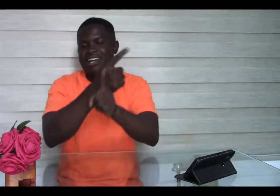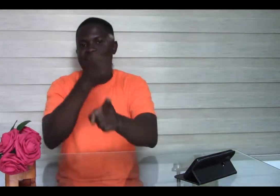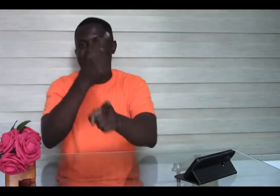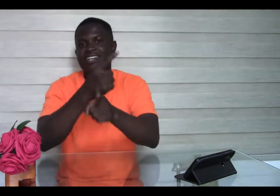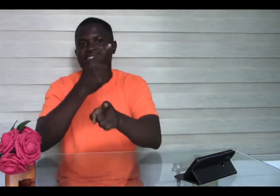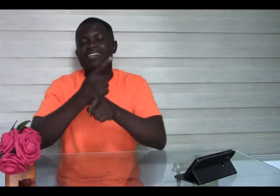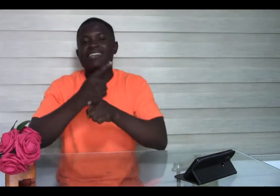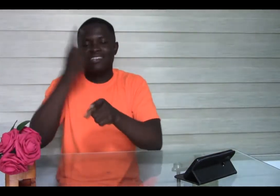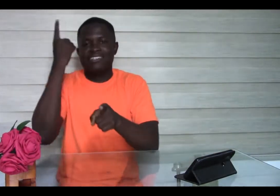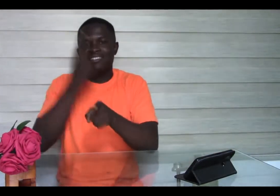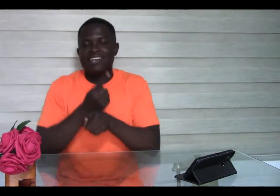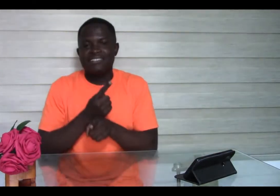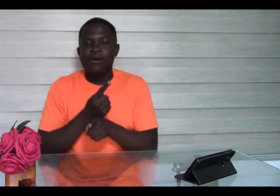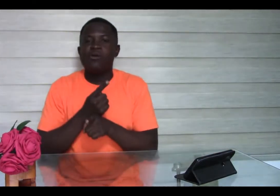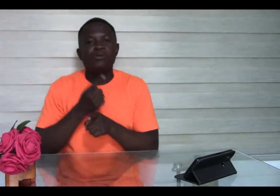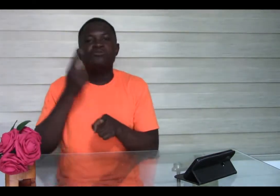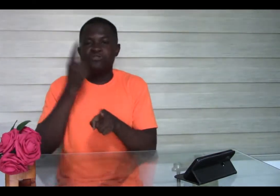just or true.